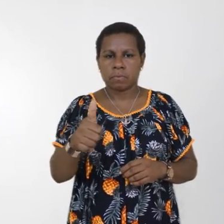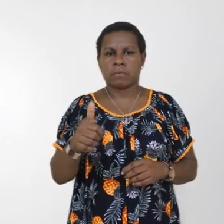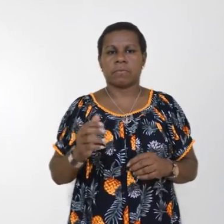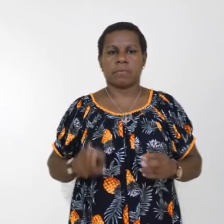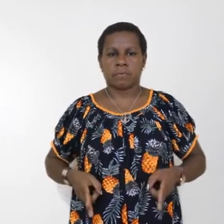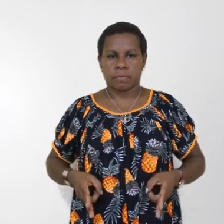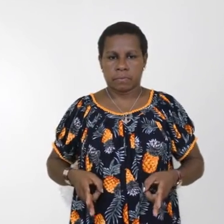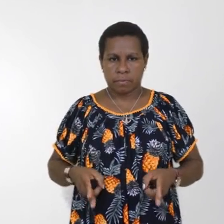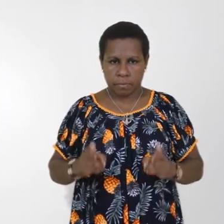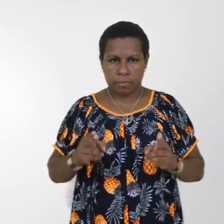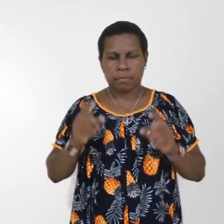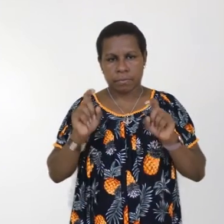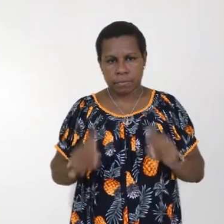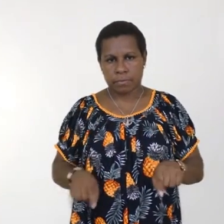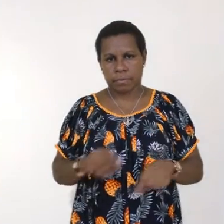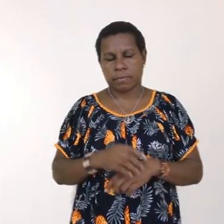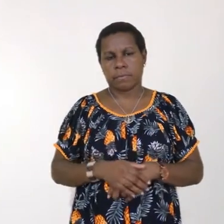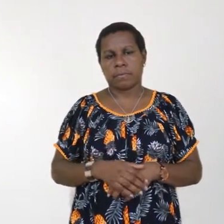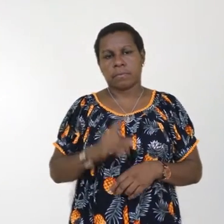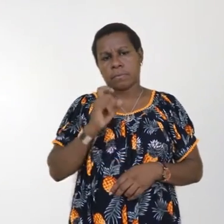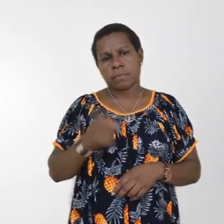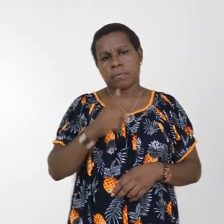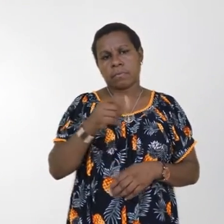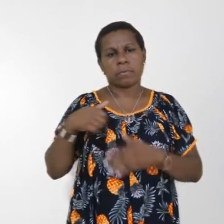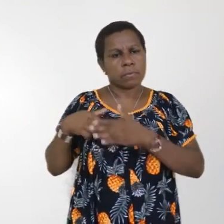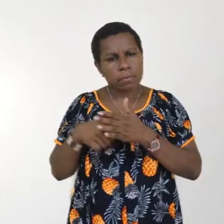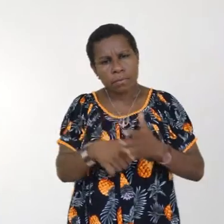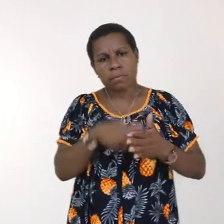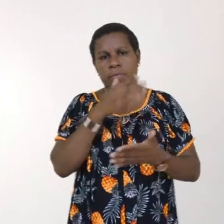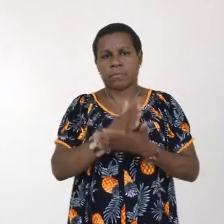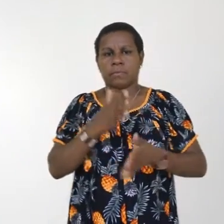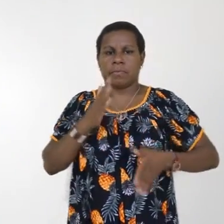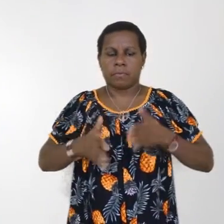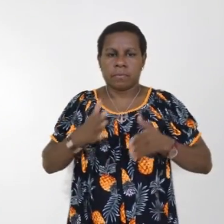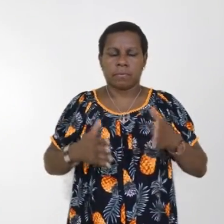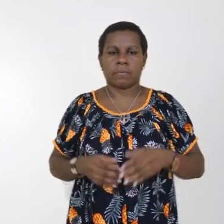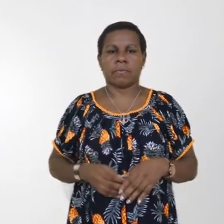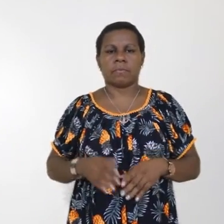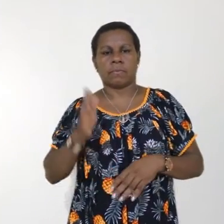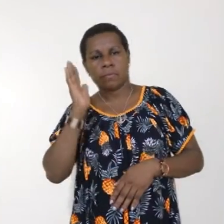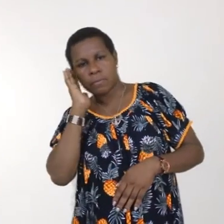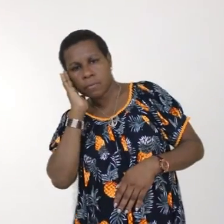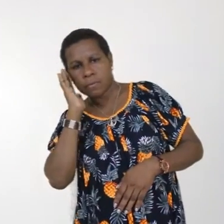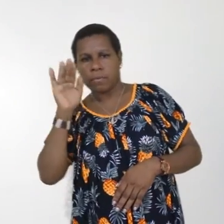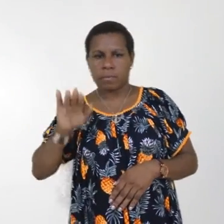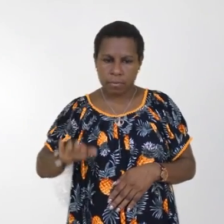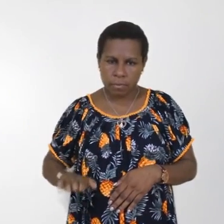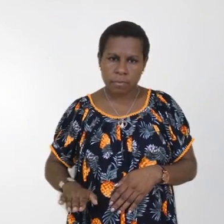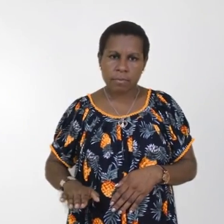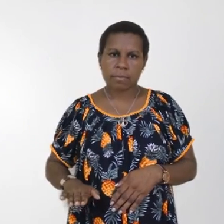Suppose you hard through long runaway sleep i go down na high team good head belong you one time hand na